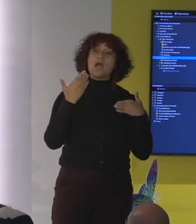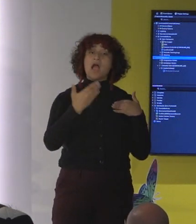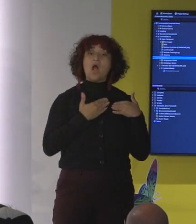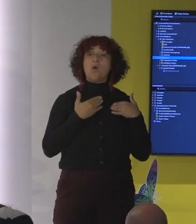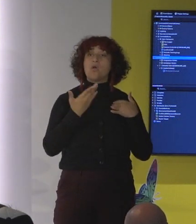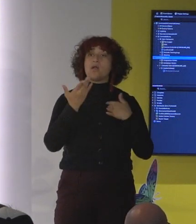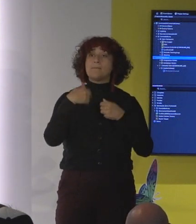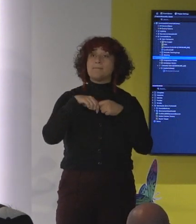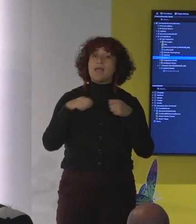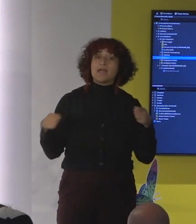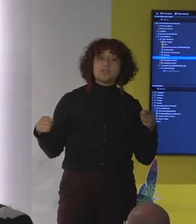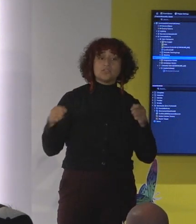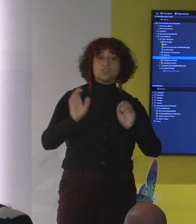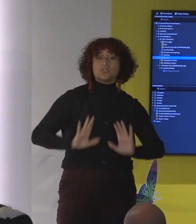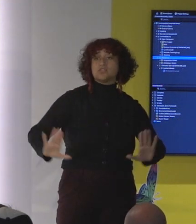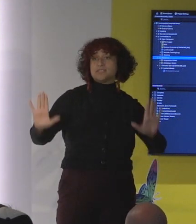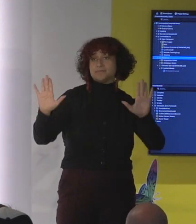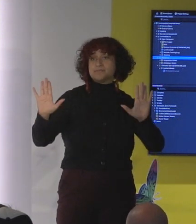scene.